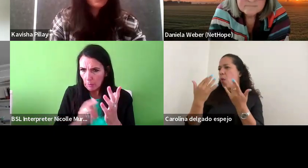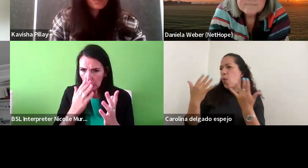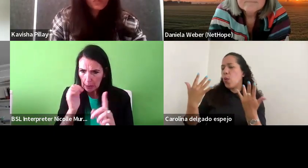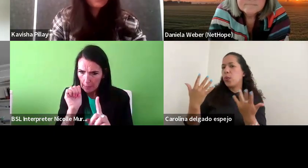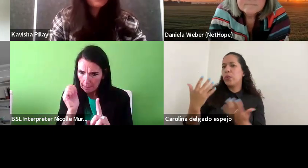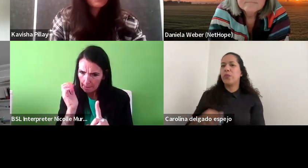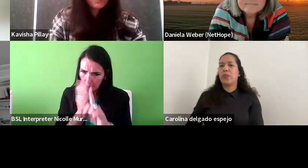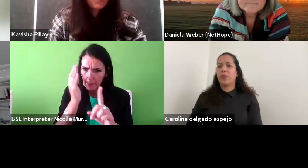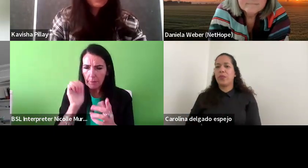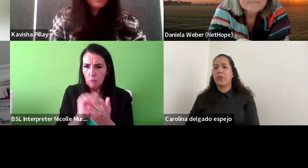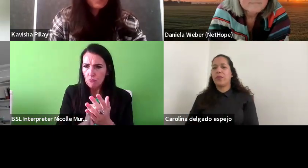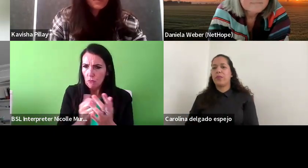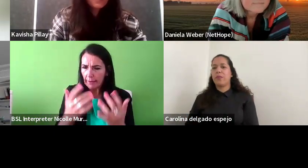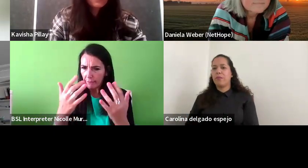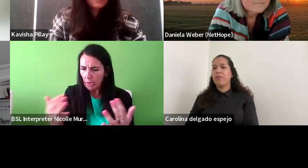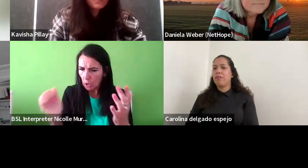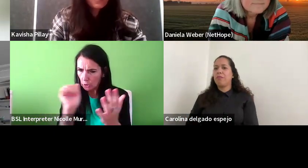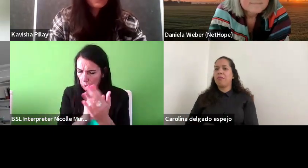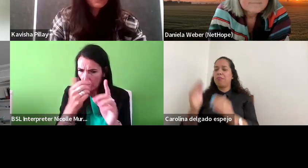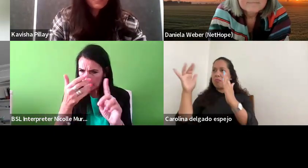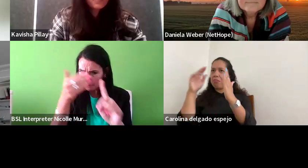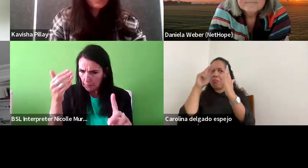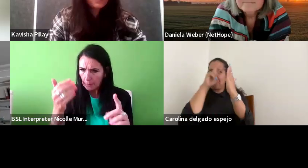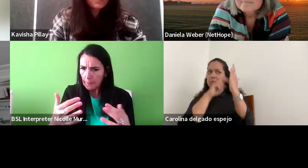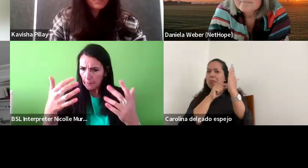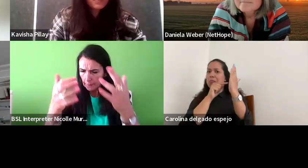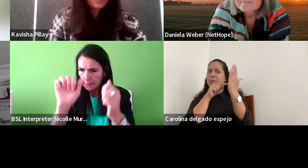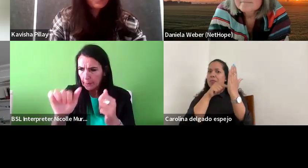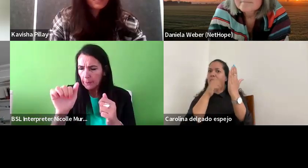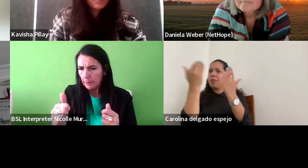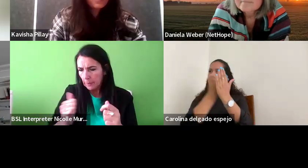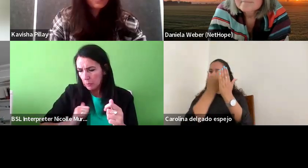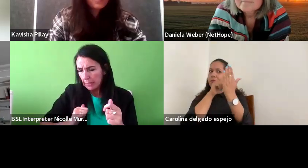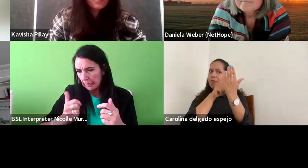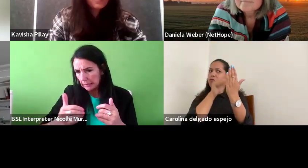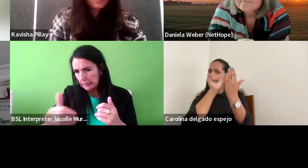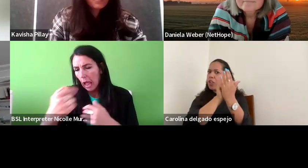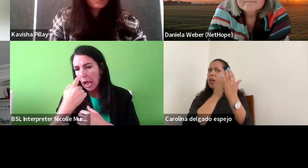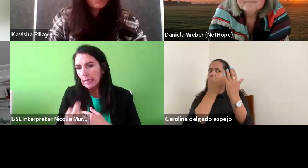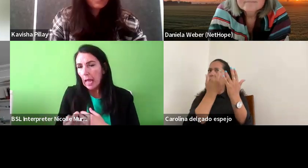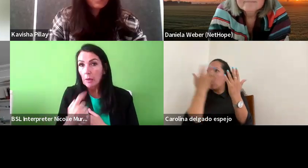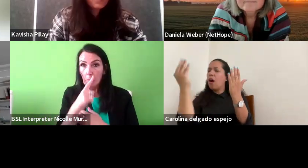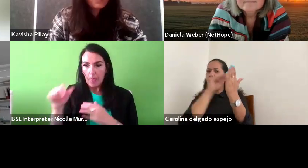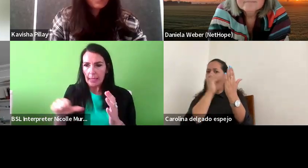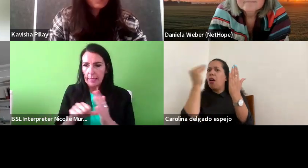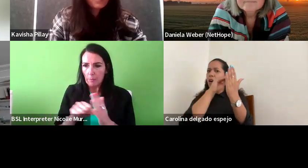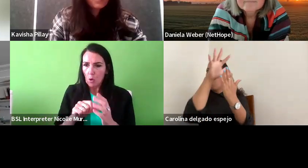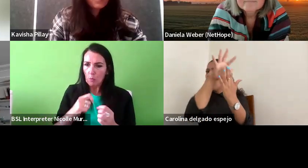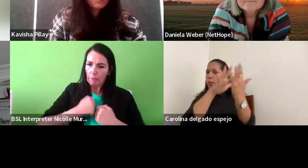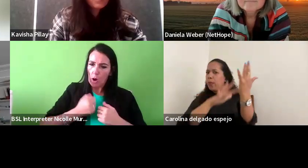smaller. It means, they're becoming more precise as such. And, this is the problem then in terms of humanitarian